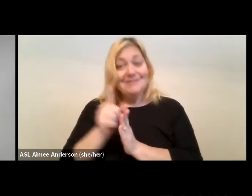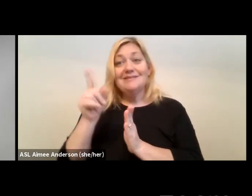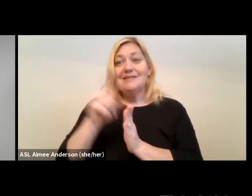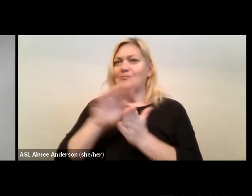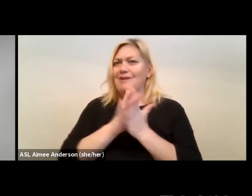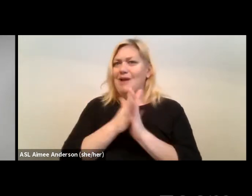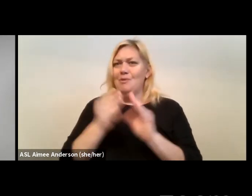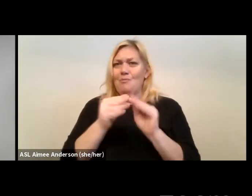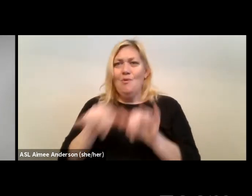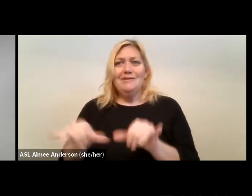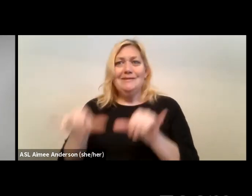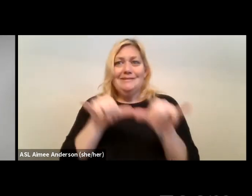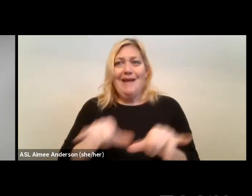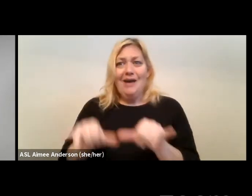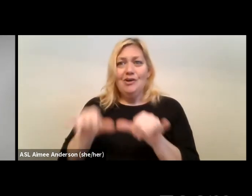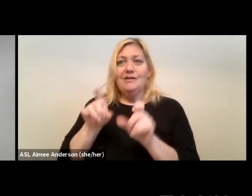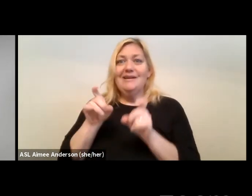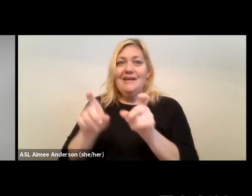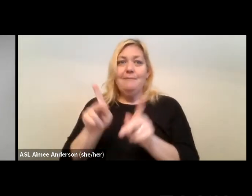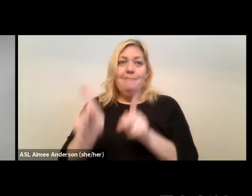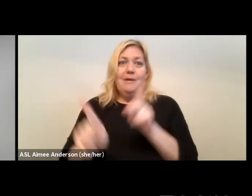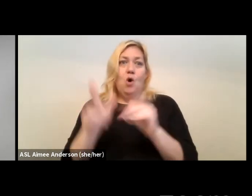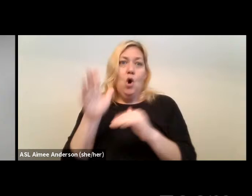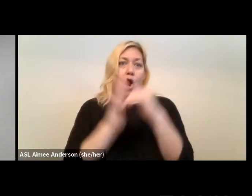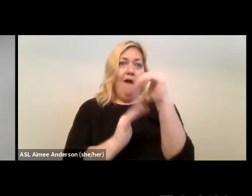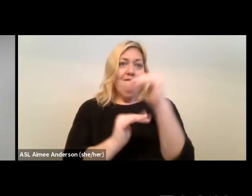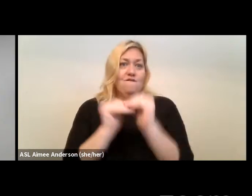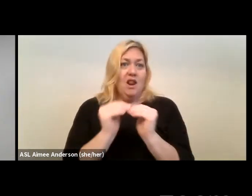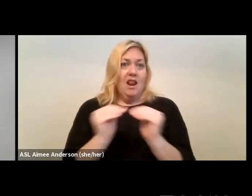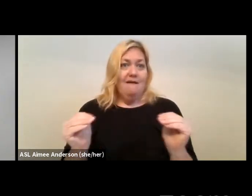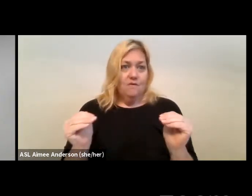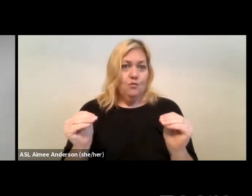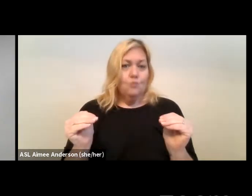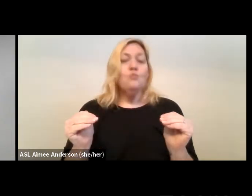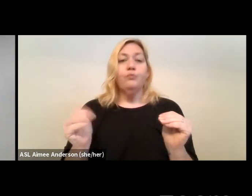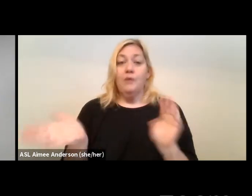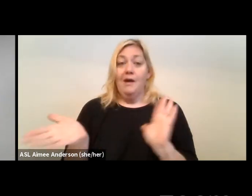standard to give people a comfort level. Because